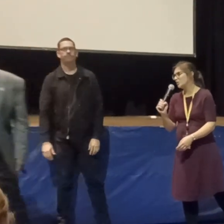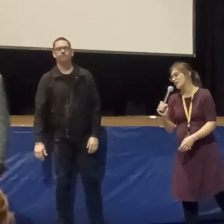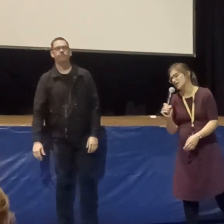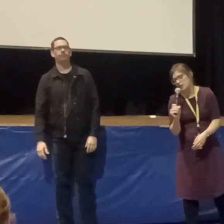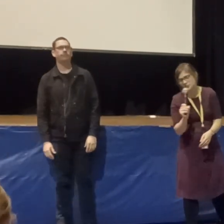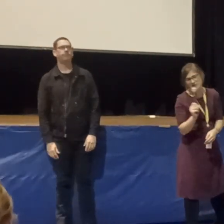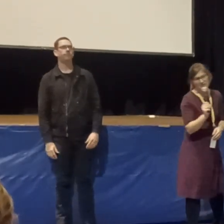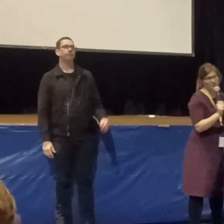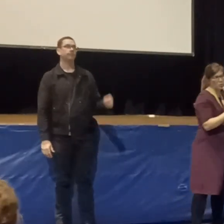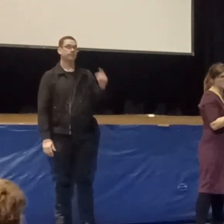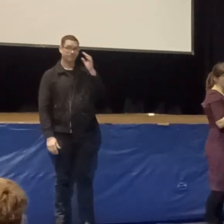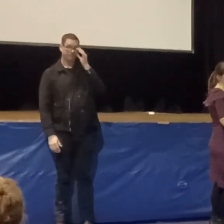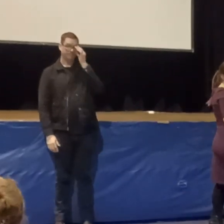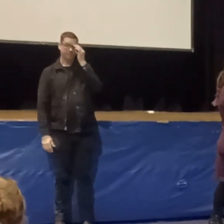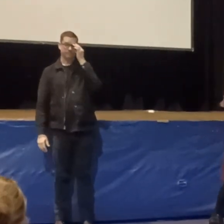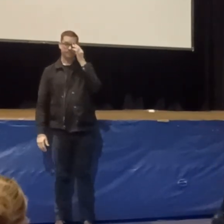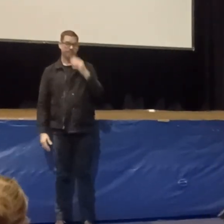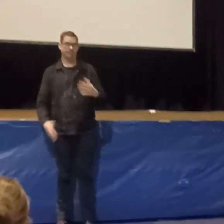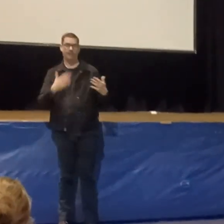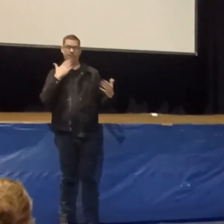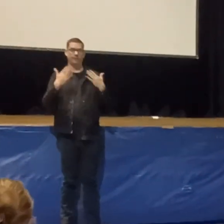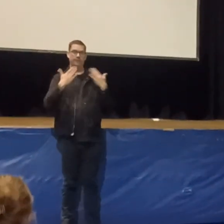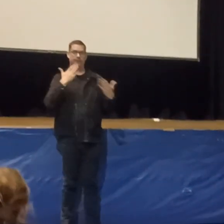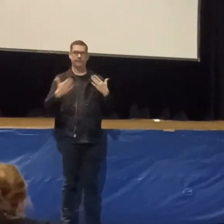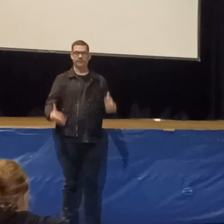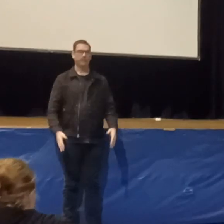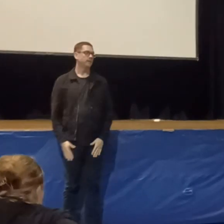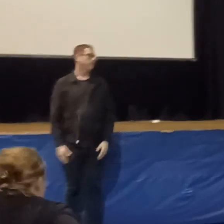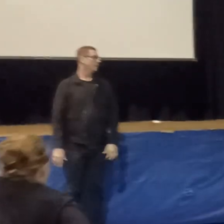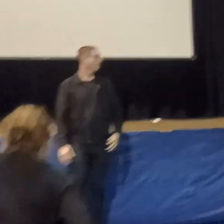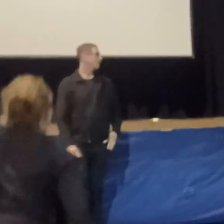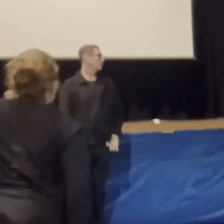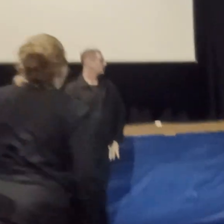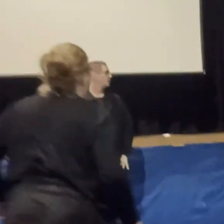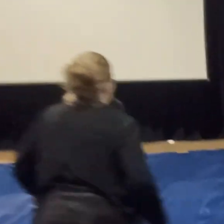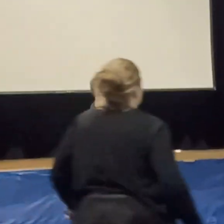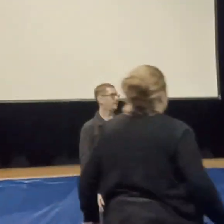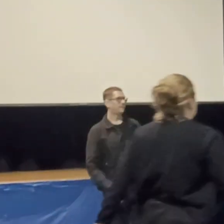you. Thanks, Representative Holmes, and thanks everyone for coming